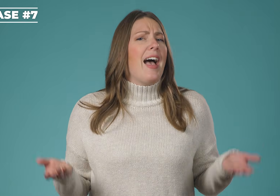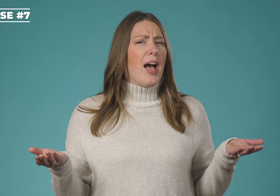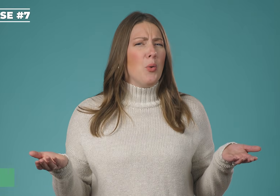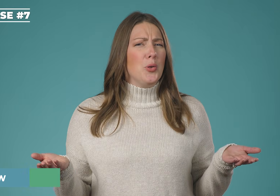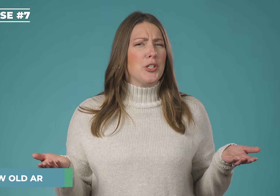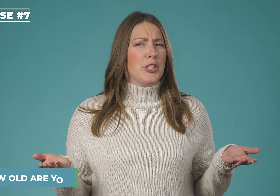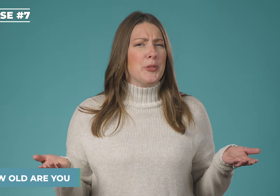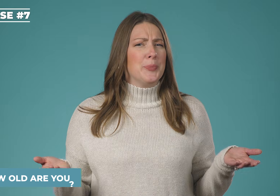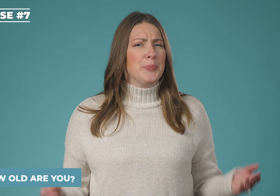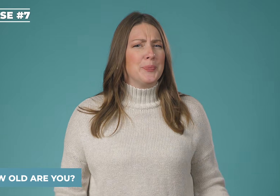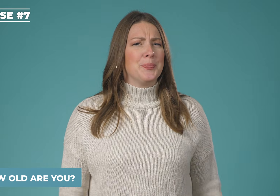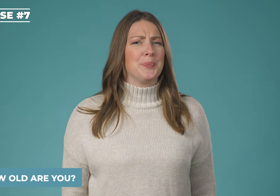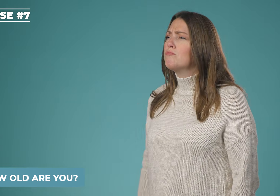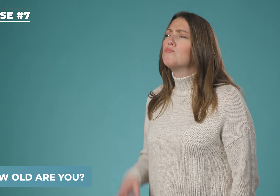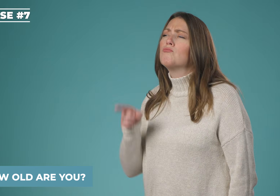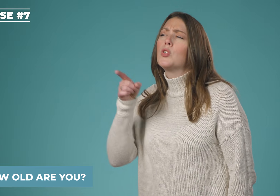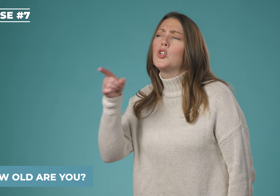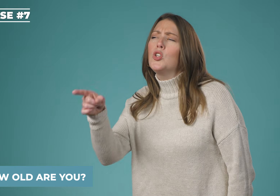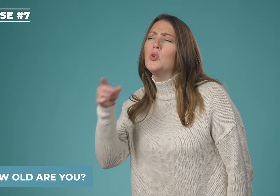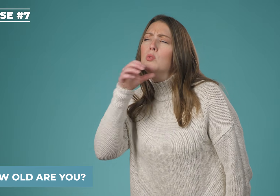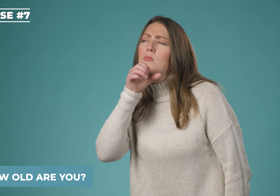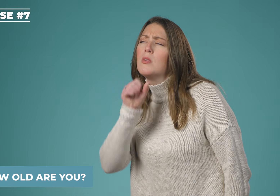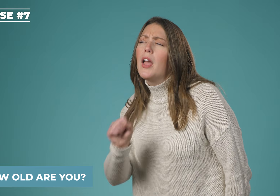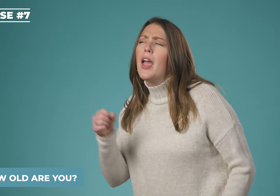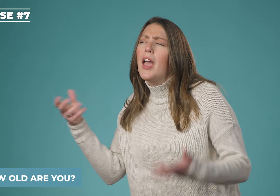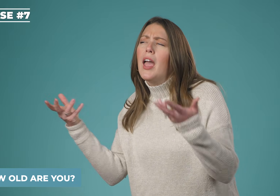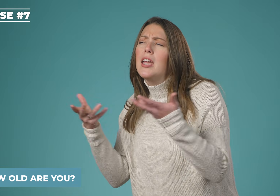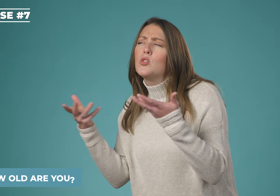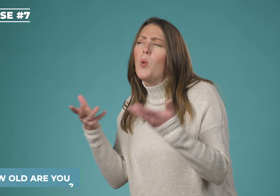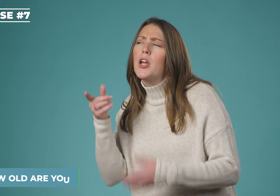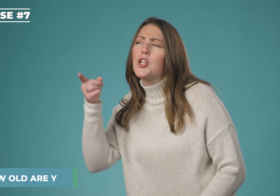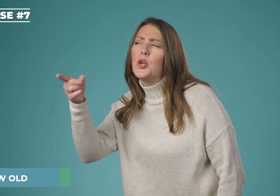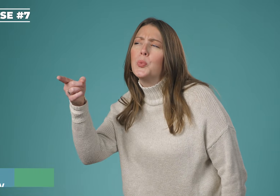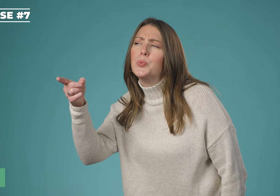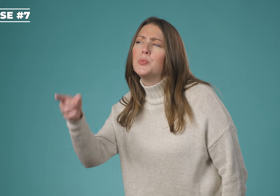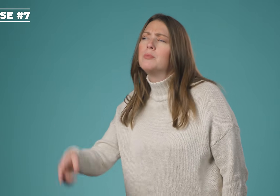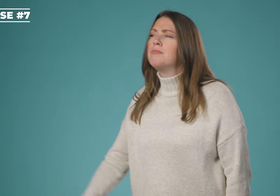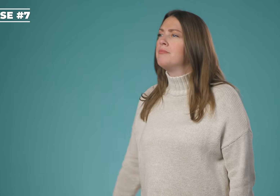How old are you? You? Age what, you?